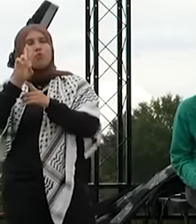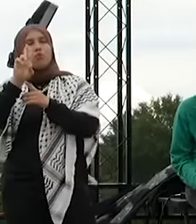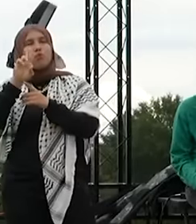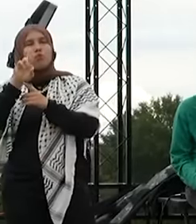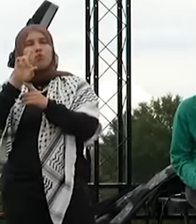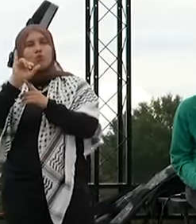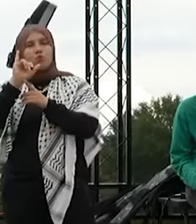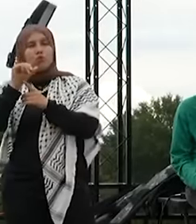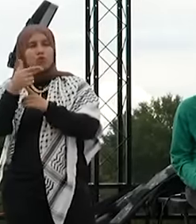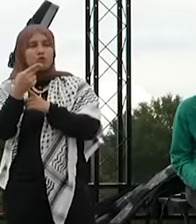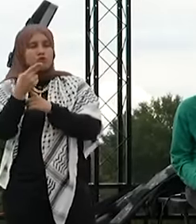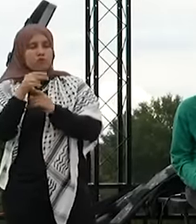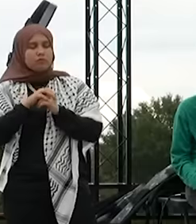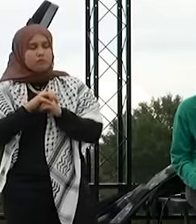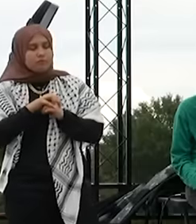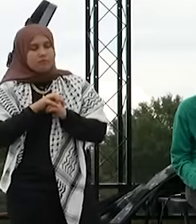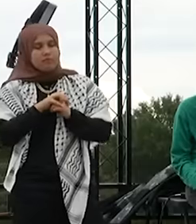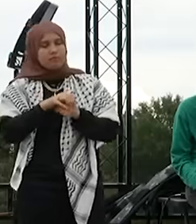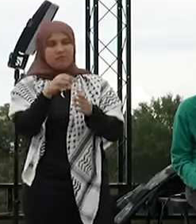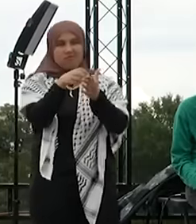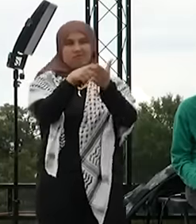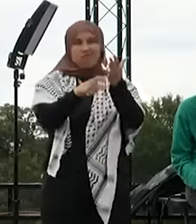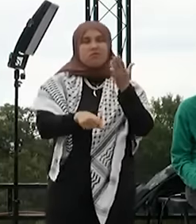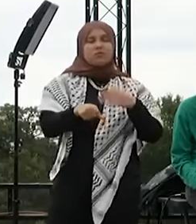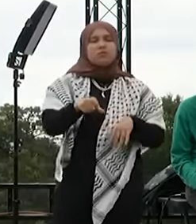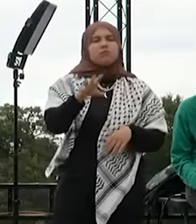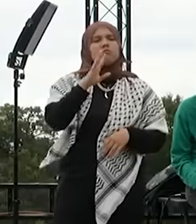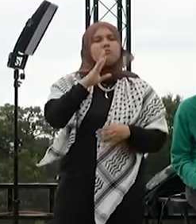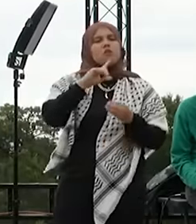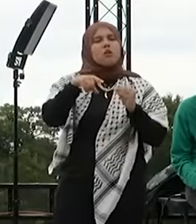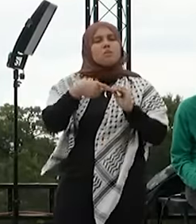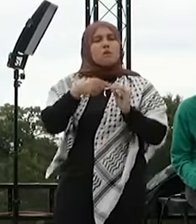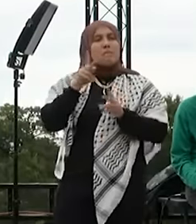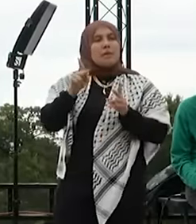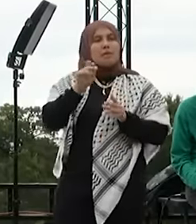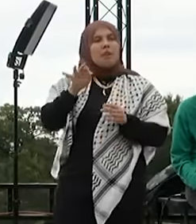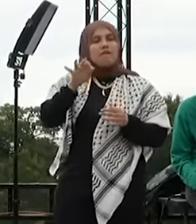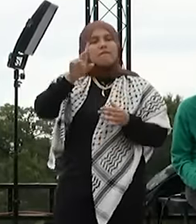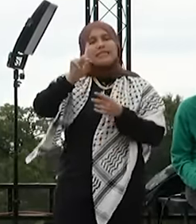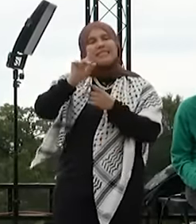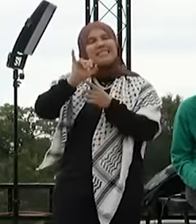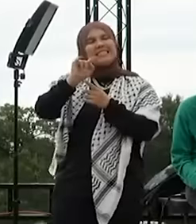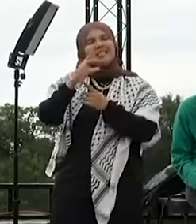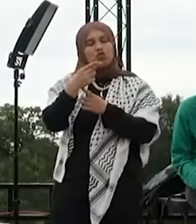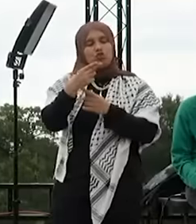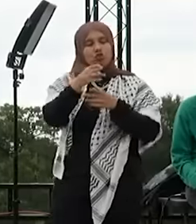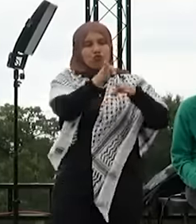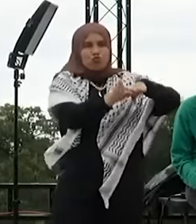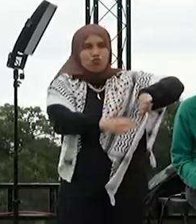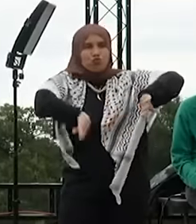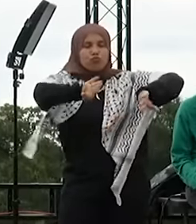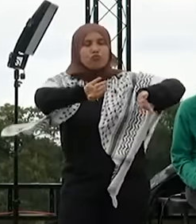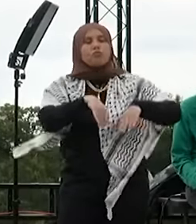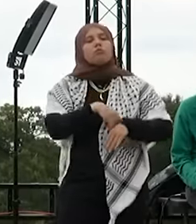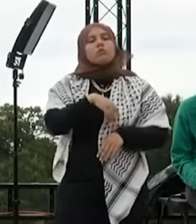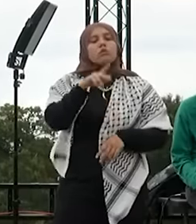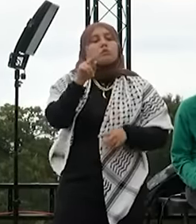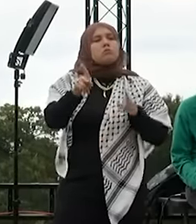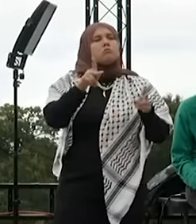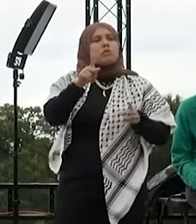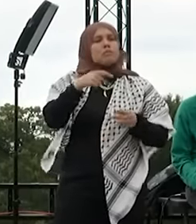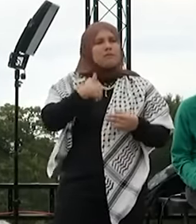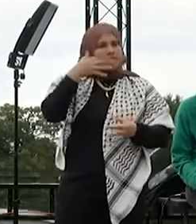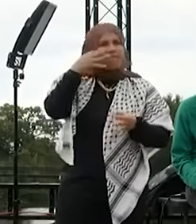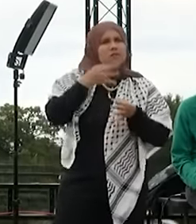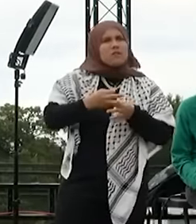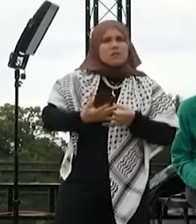the Quran in which God talks about the people of the ditch, a people of faith who were